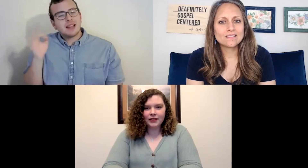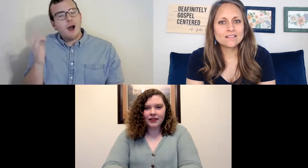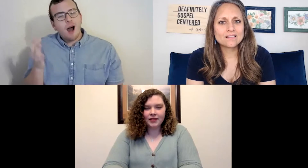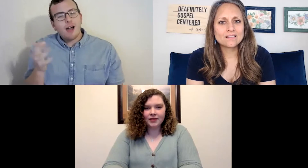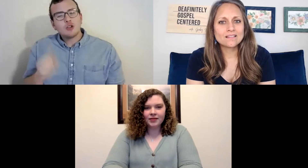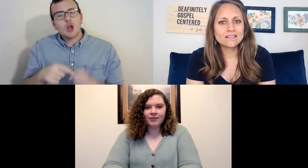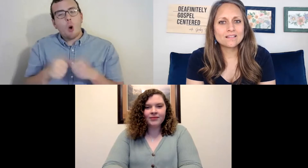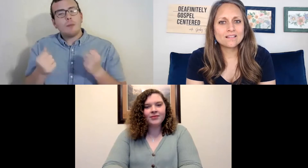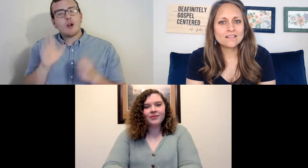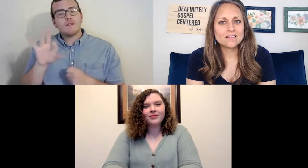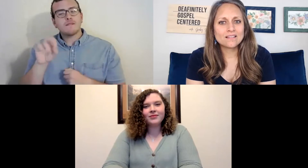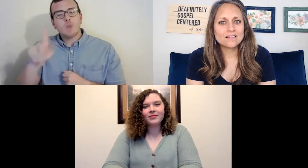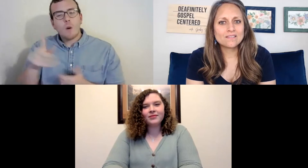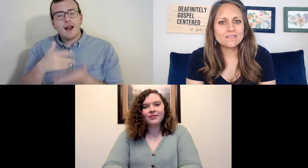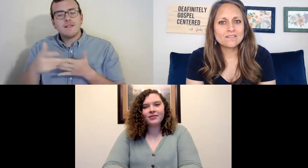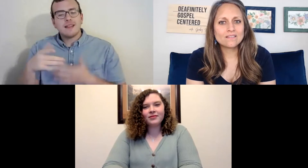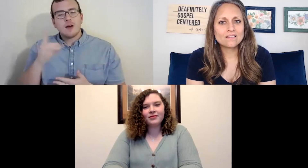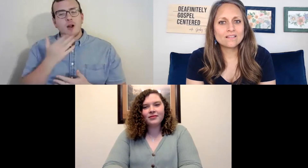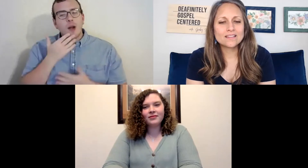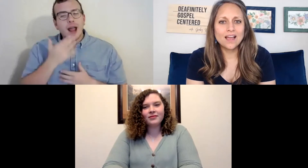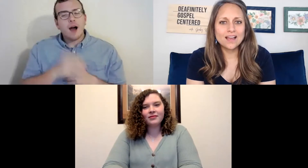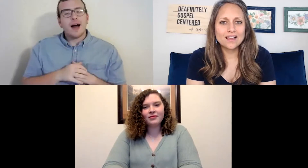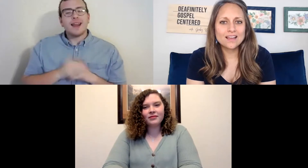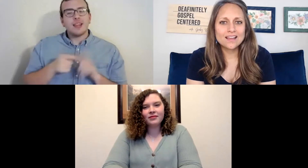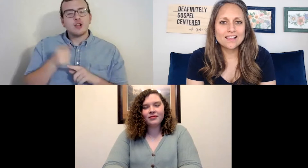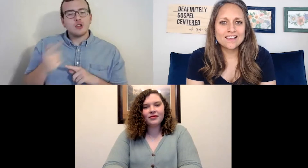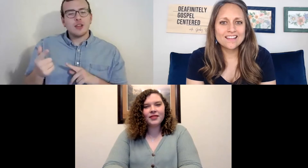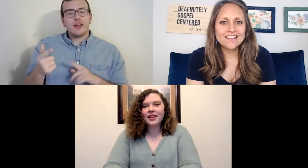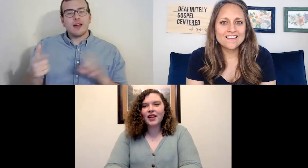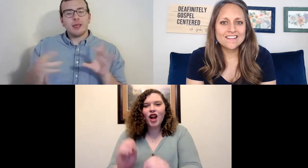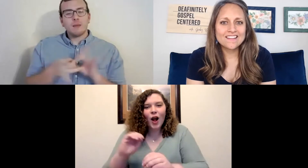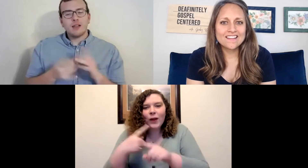getting out like all the stuff out, like the crayons and everything like that. It was just